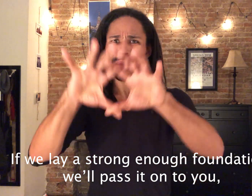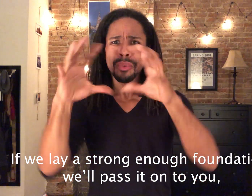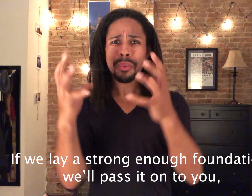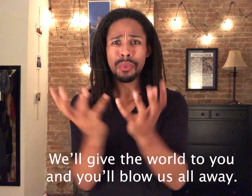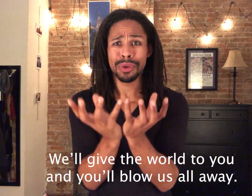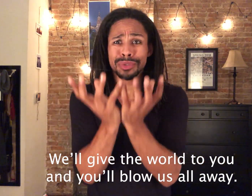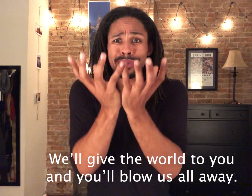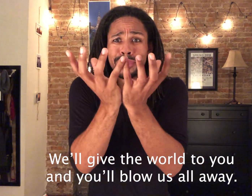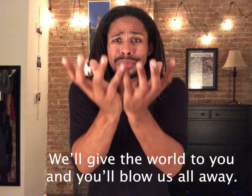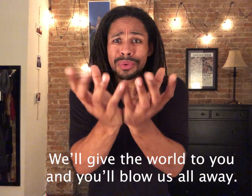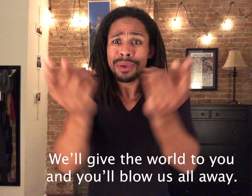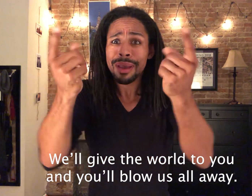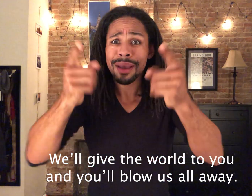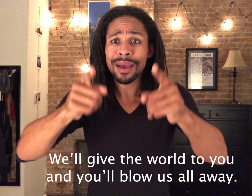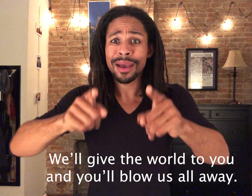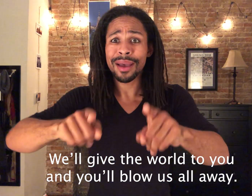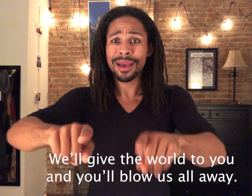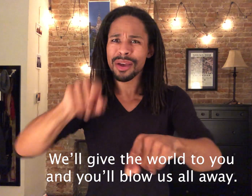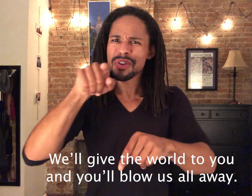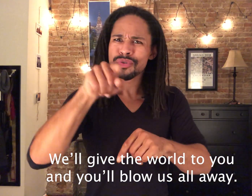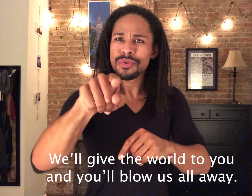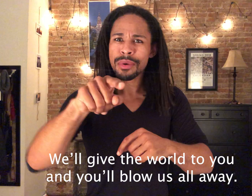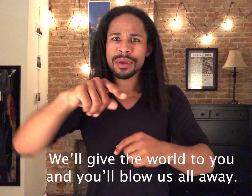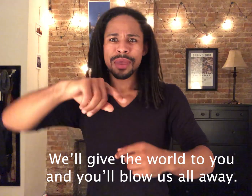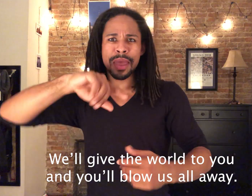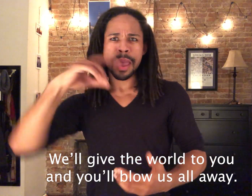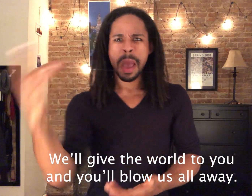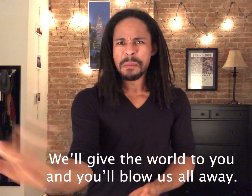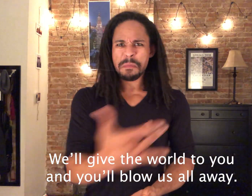We'll give the world to you And you'll blow us all away